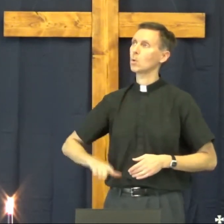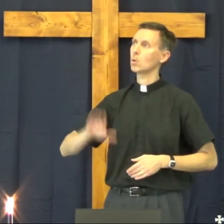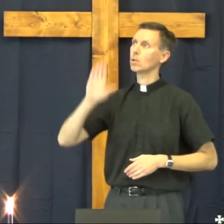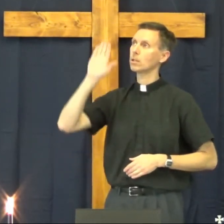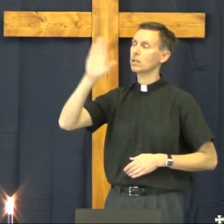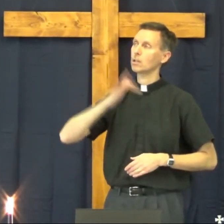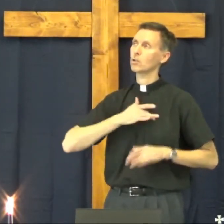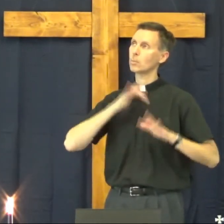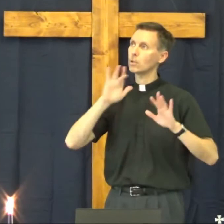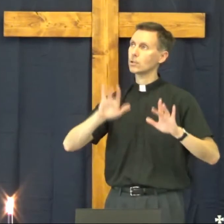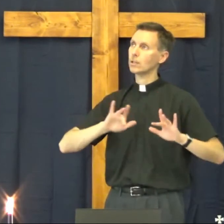Lord, in your mercy,